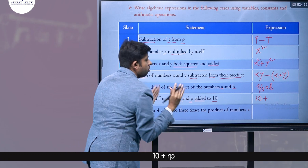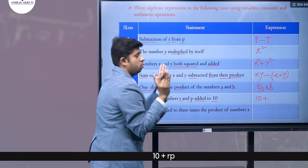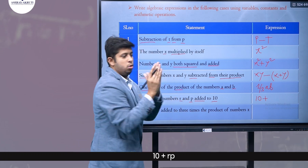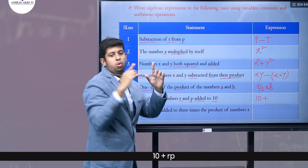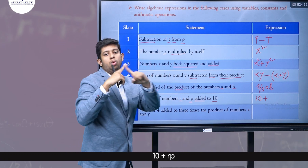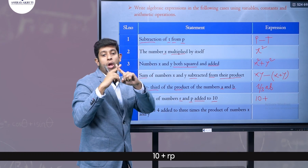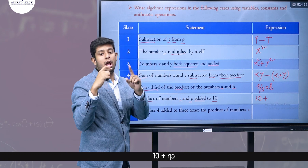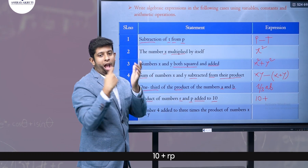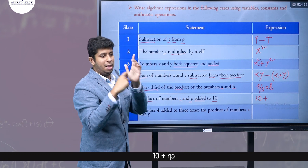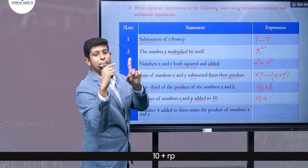Rp.